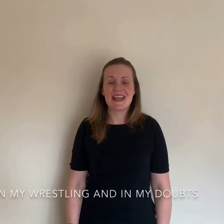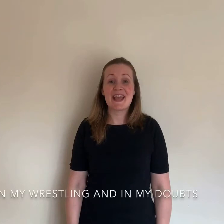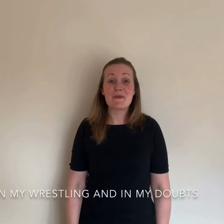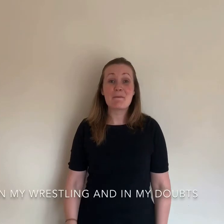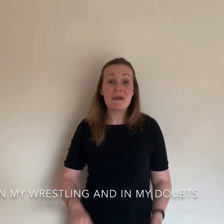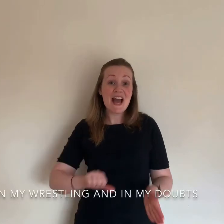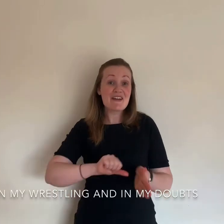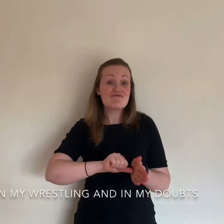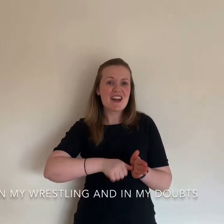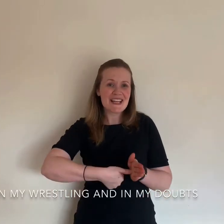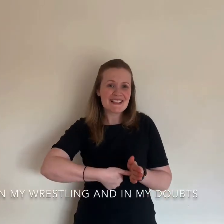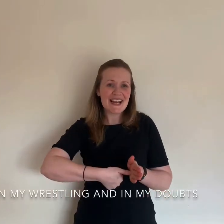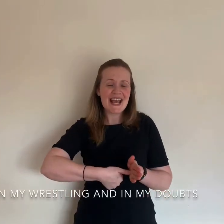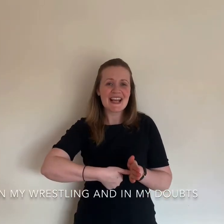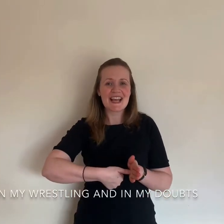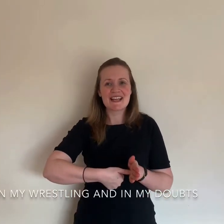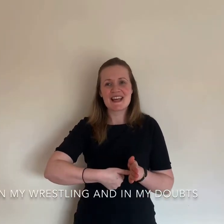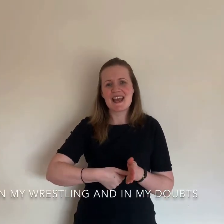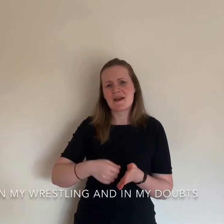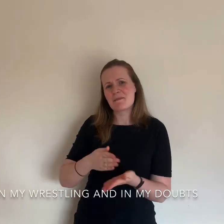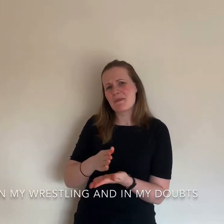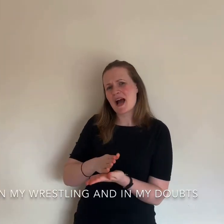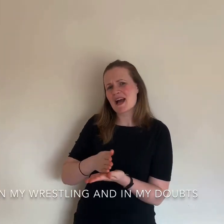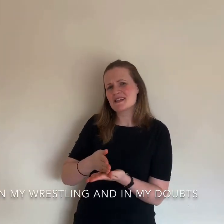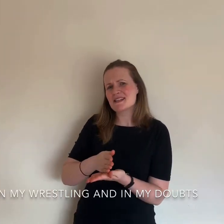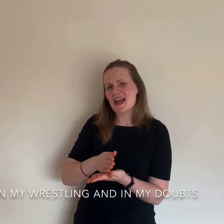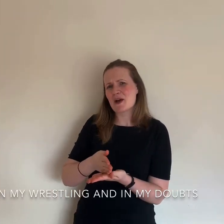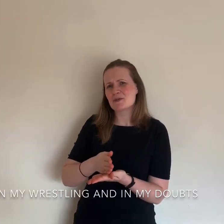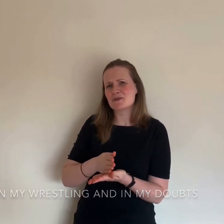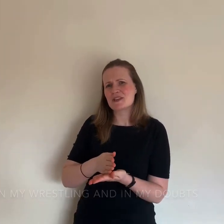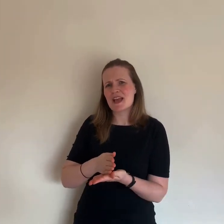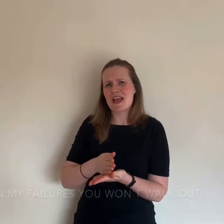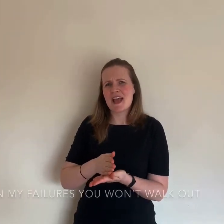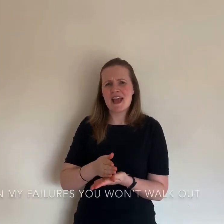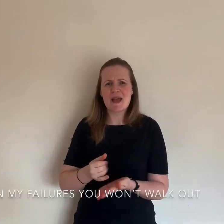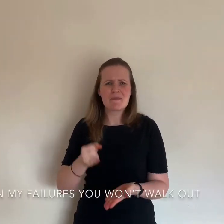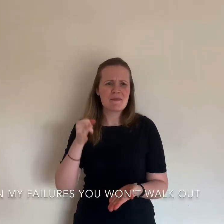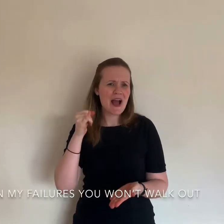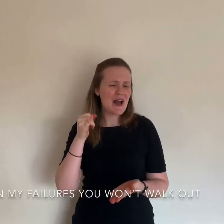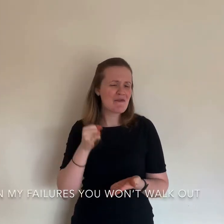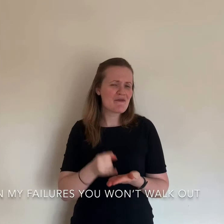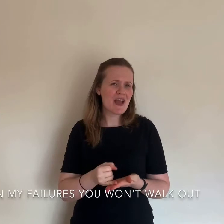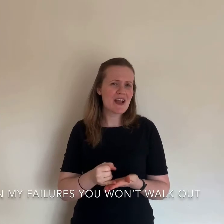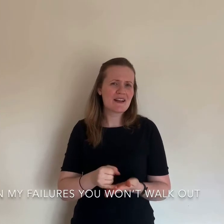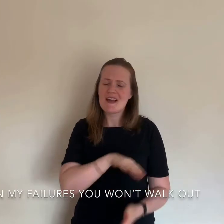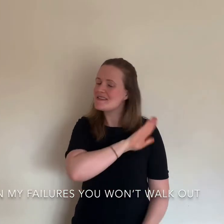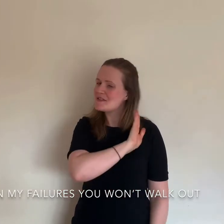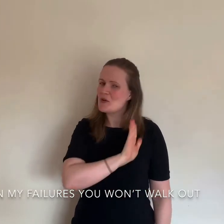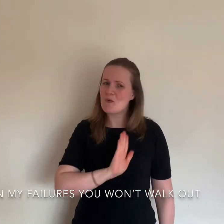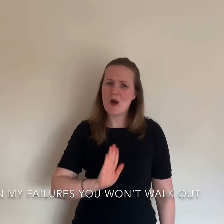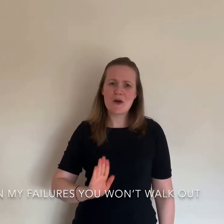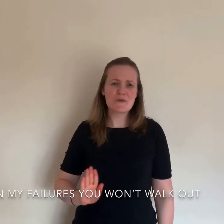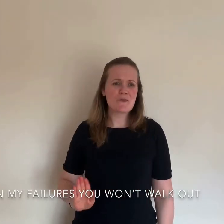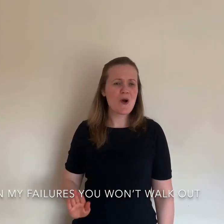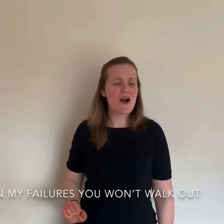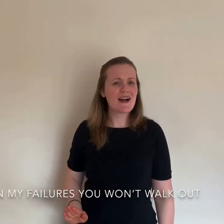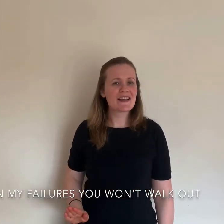In my wrestling and in my doubts, in my failures, you won't walk